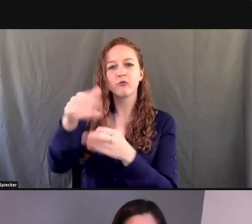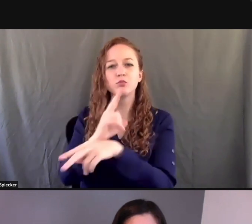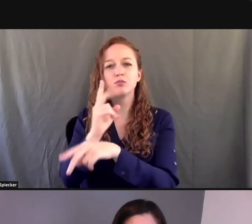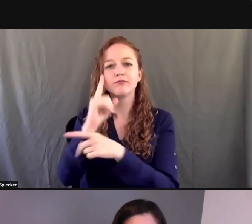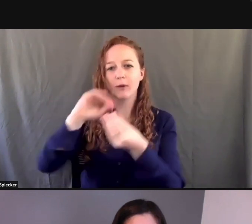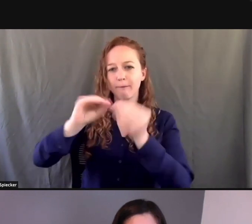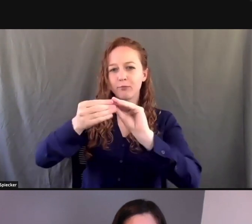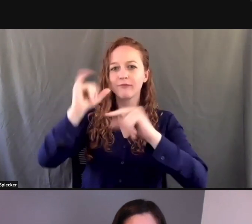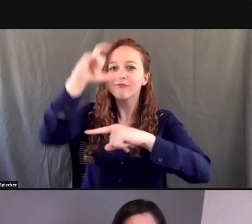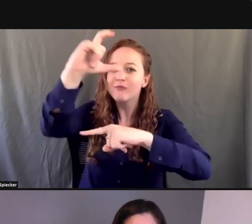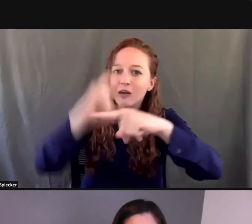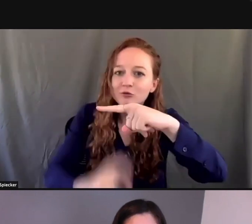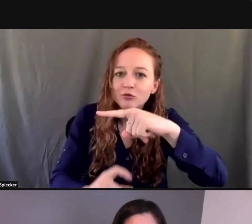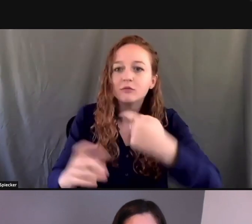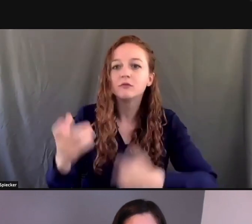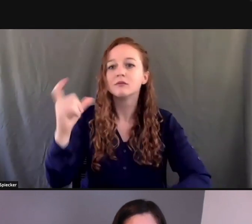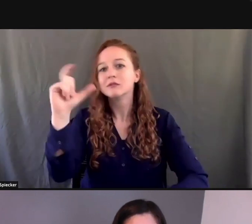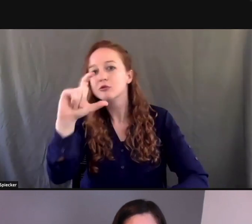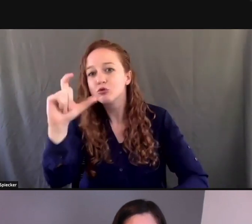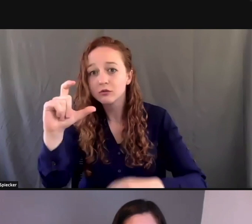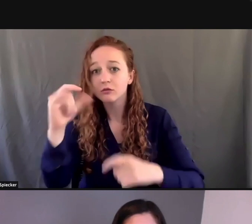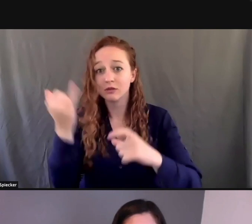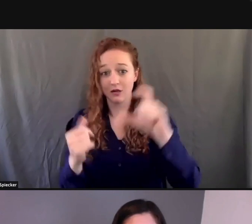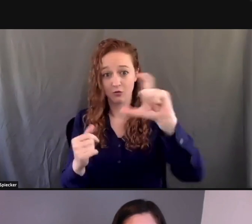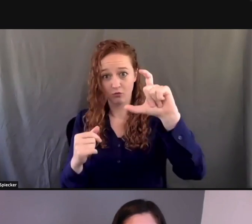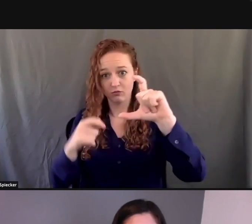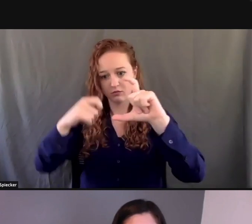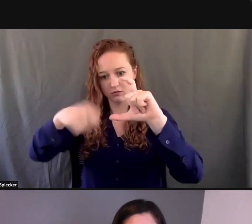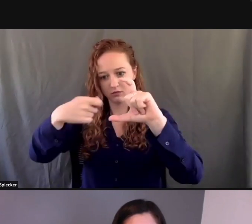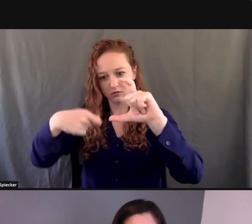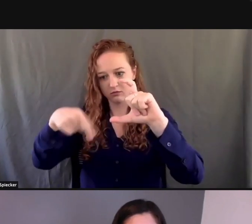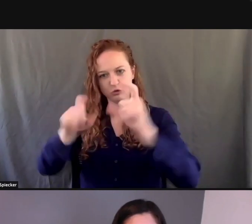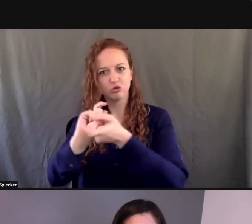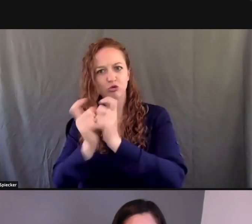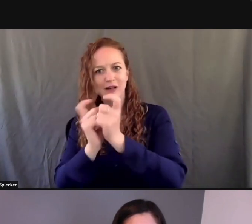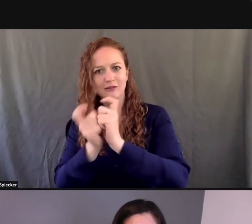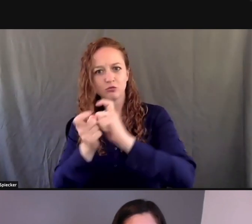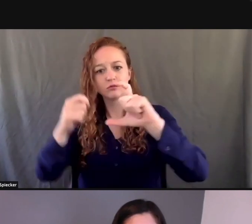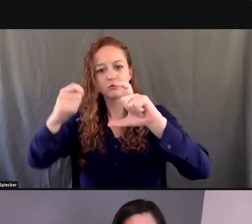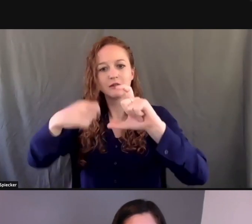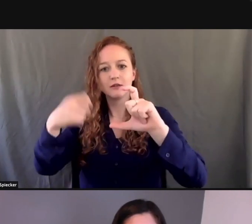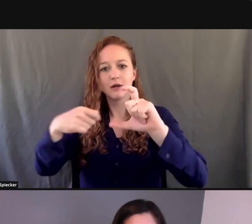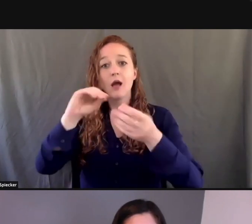what does that mean? It really shows you fully didn't understand that concept.